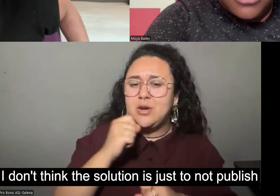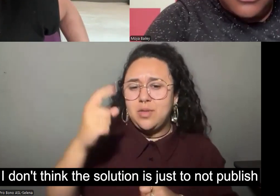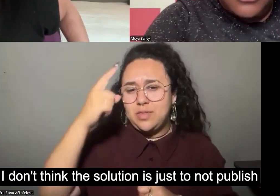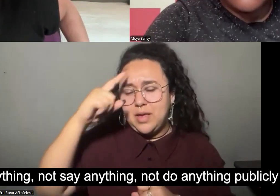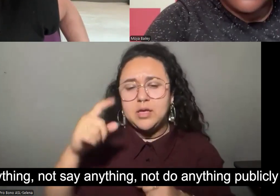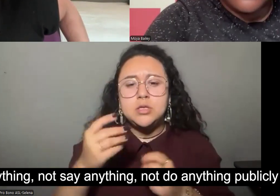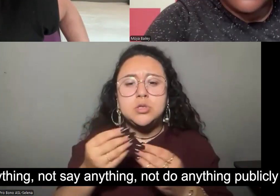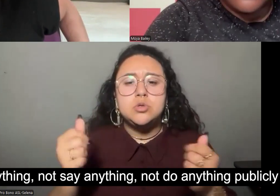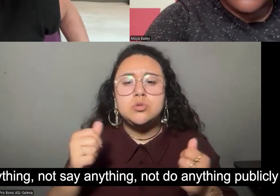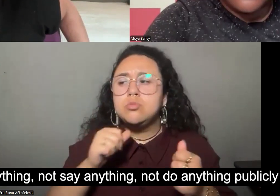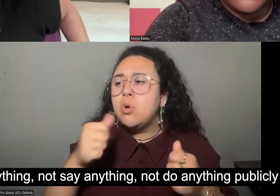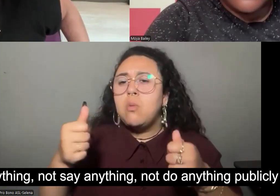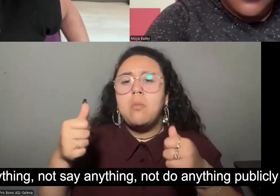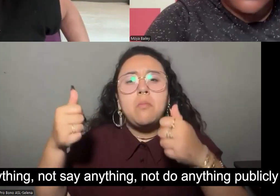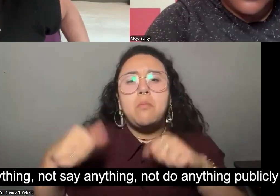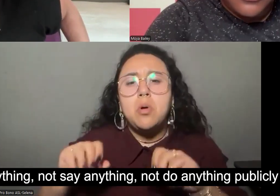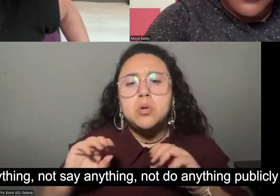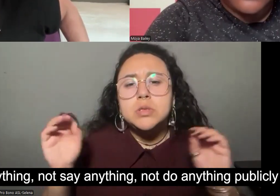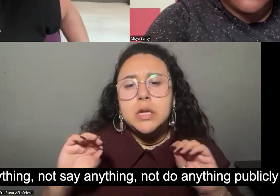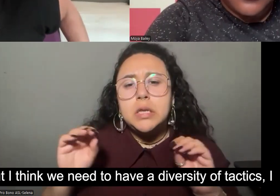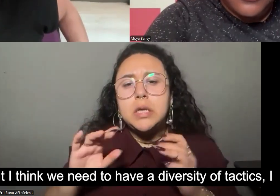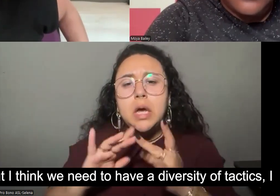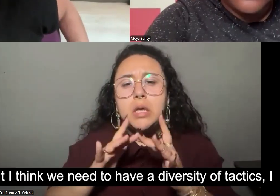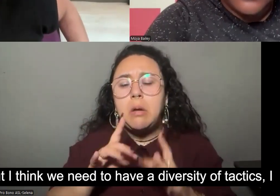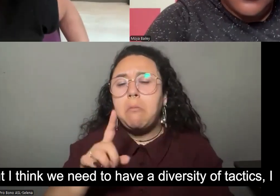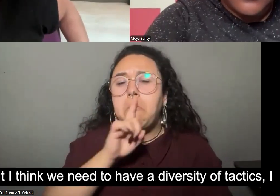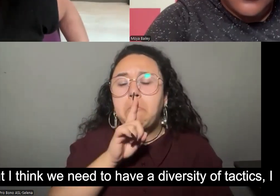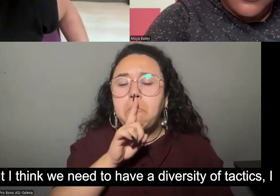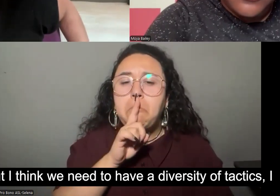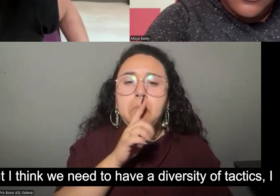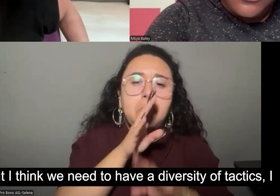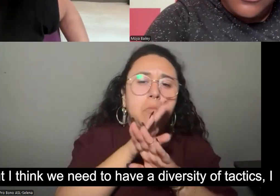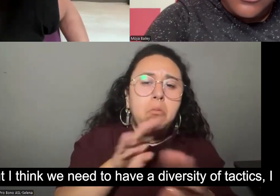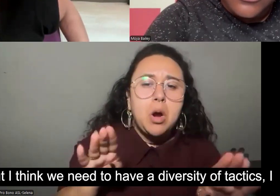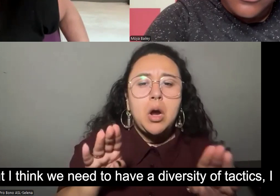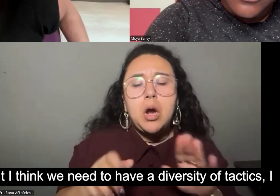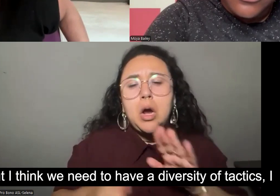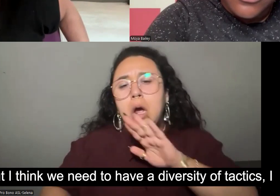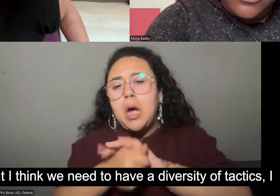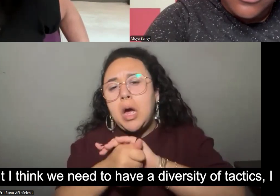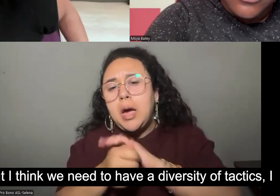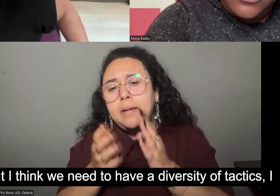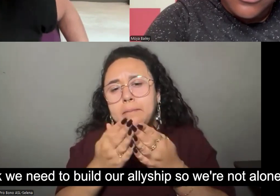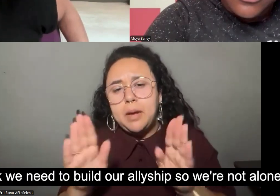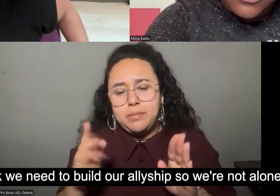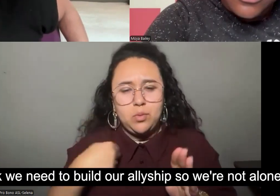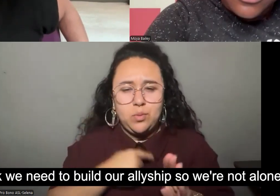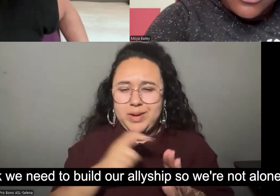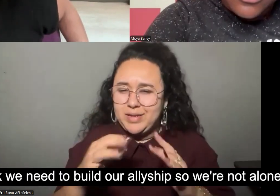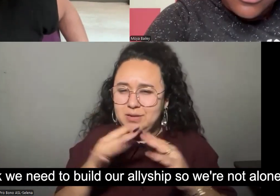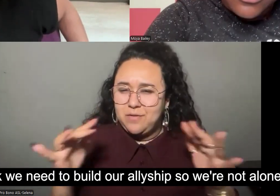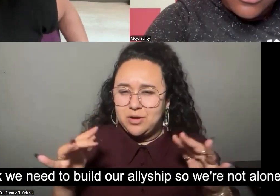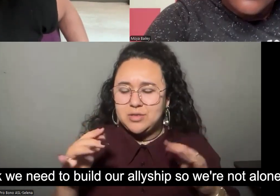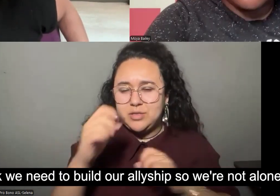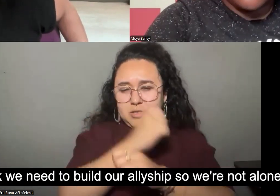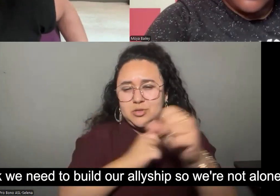to not publish anything, not say anything, not do anything publicly. But I think that we need to have a diversity of tactics. I think we need